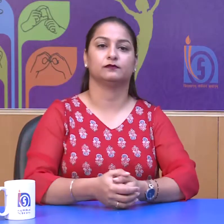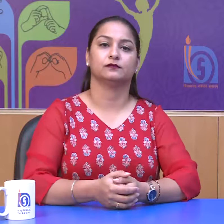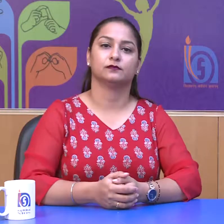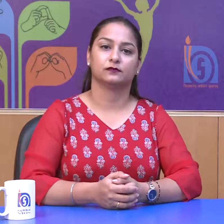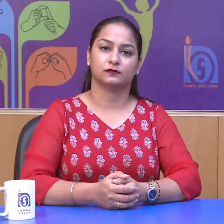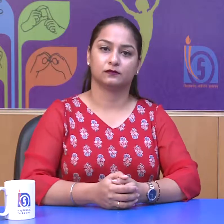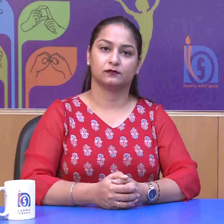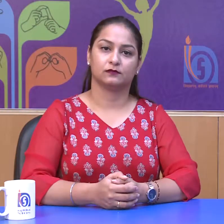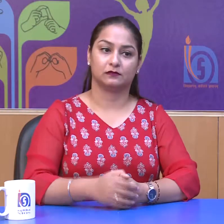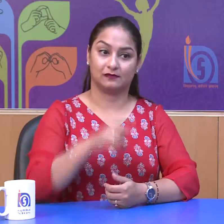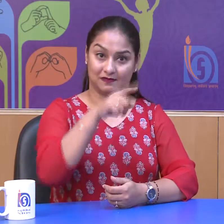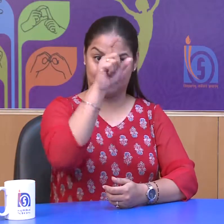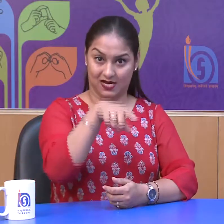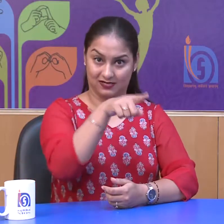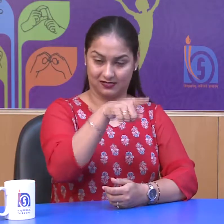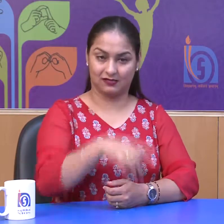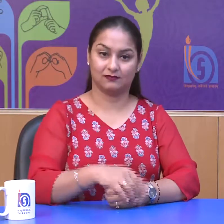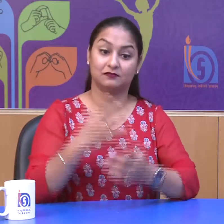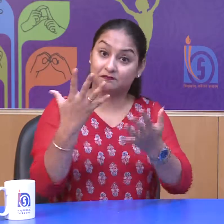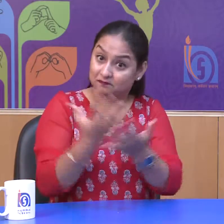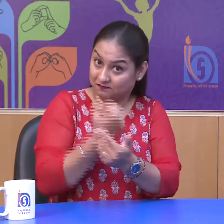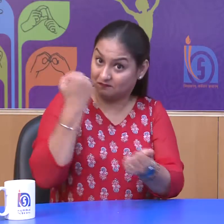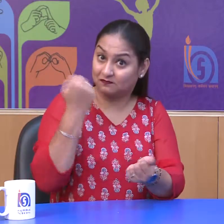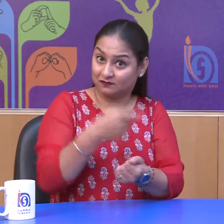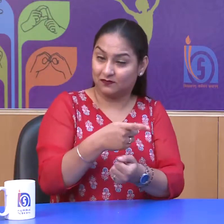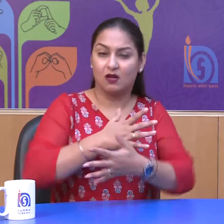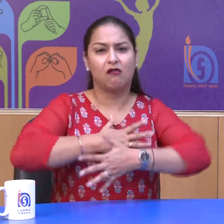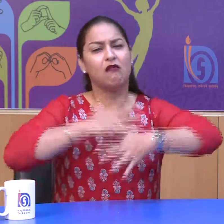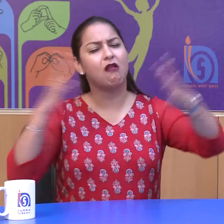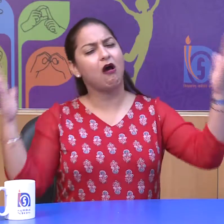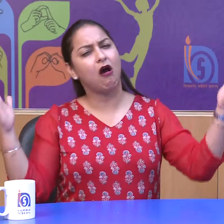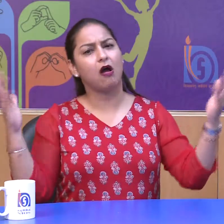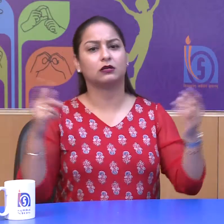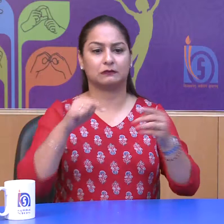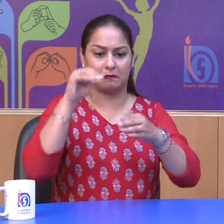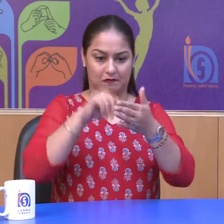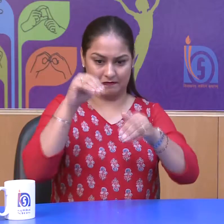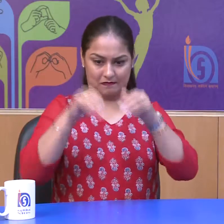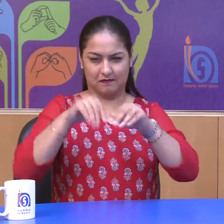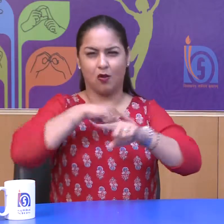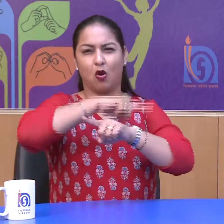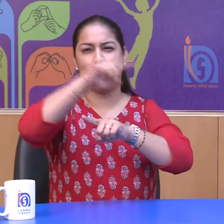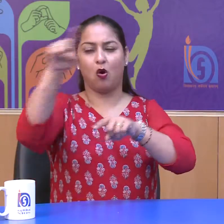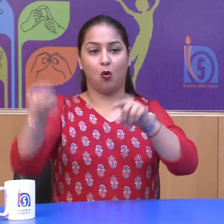The candidate who gets the largest number of votes as